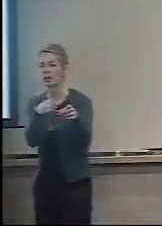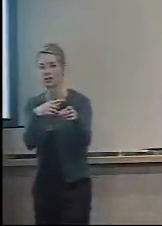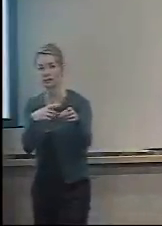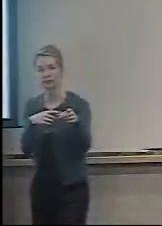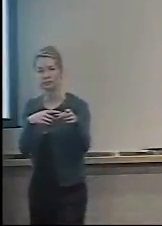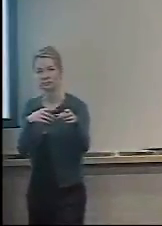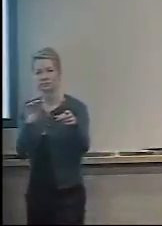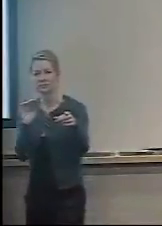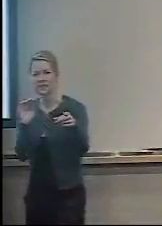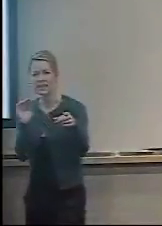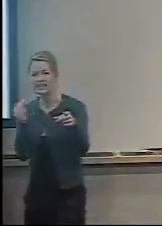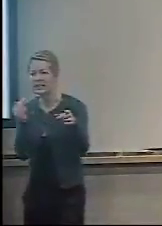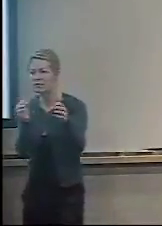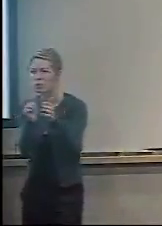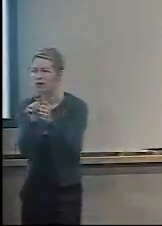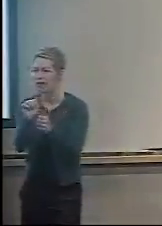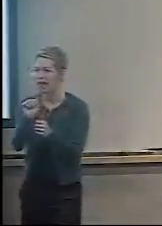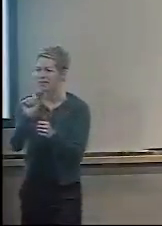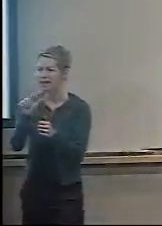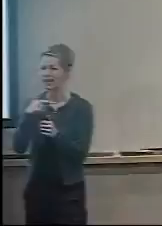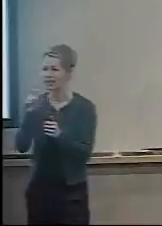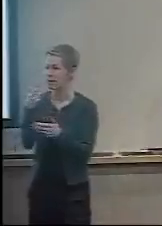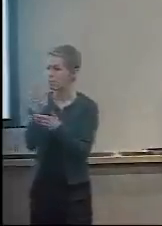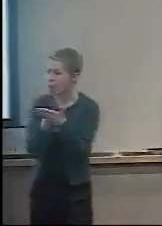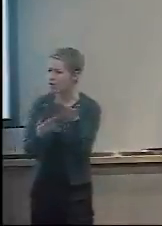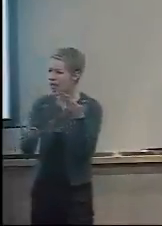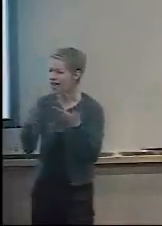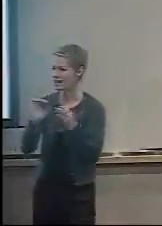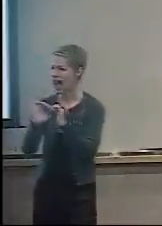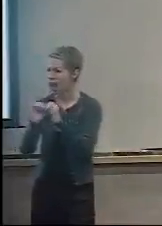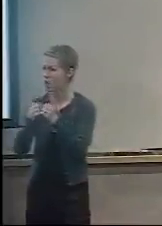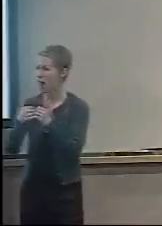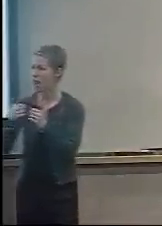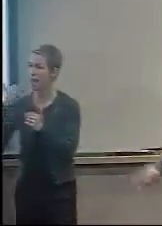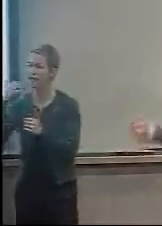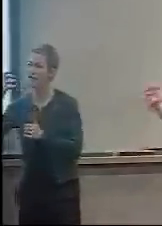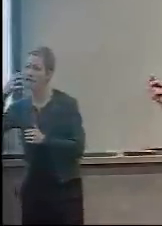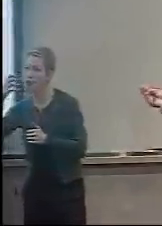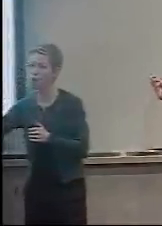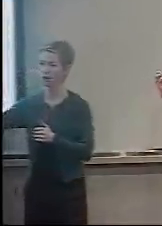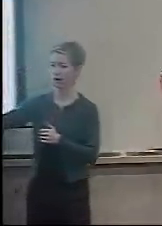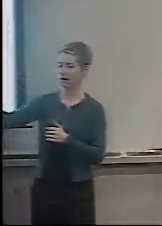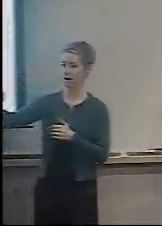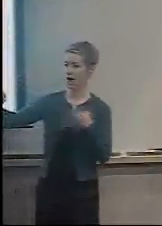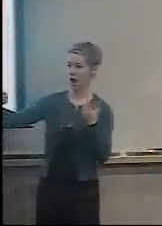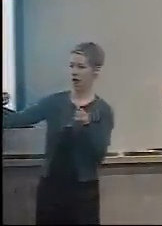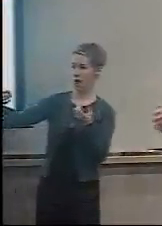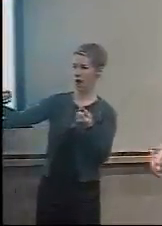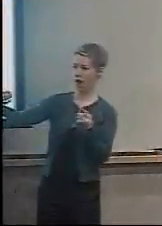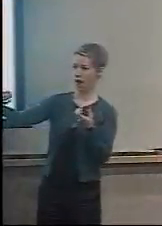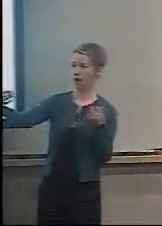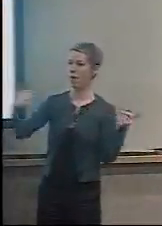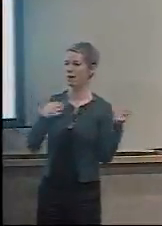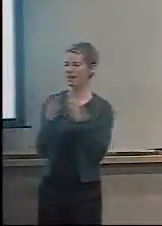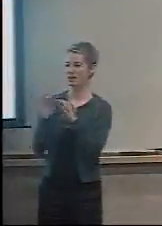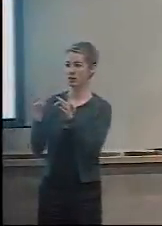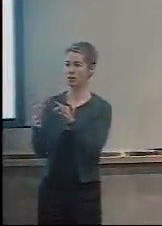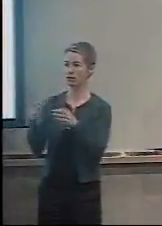it seems like with ASL I need both hands. How do I hold the phone and talk? Well, I was going to ask my interpreter to sign with one hand.